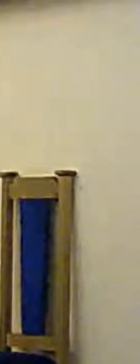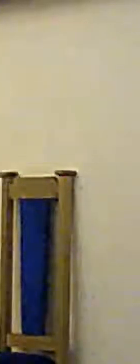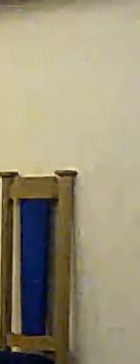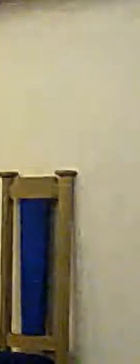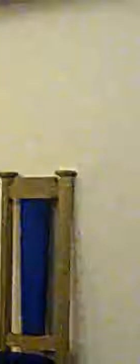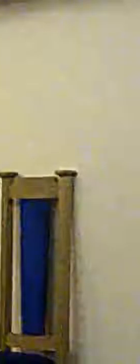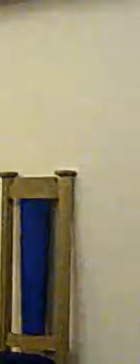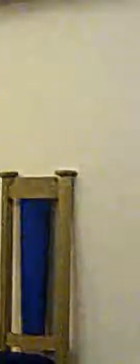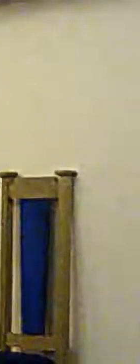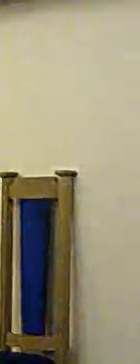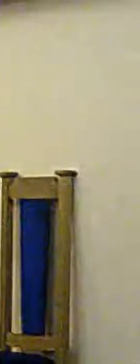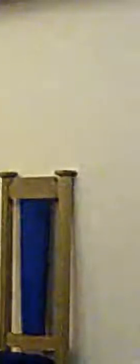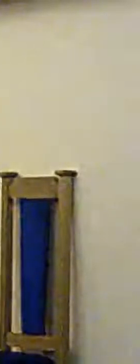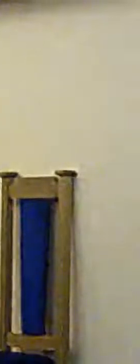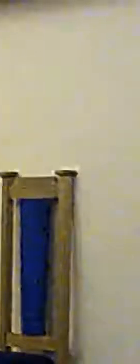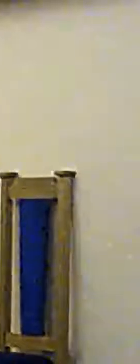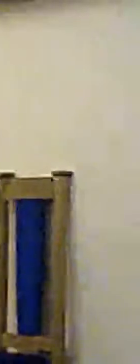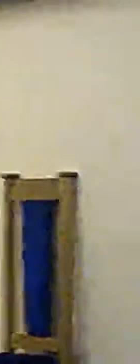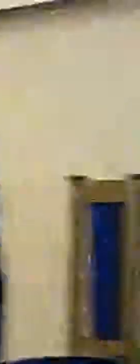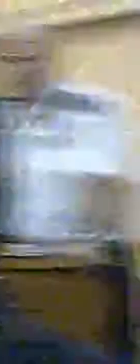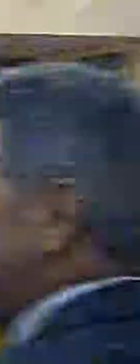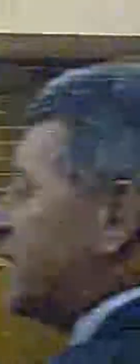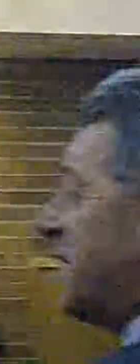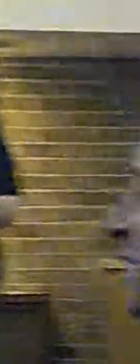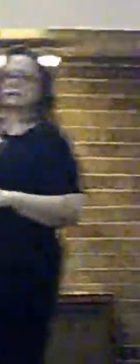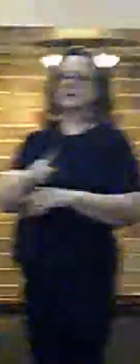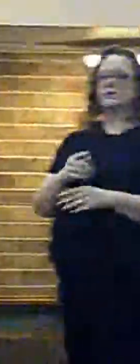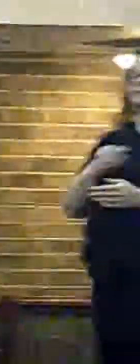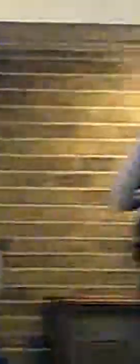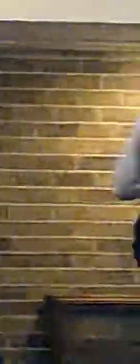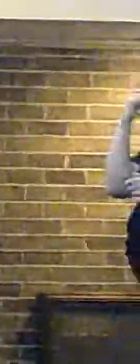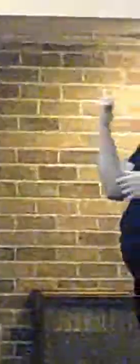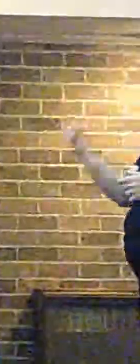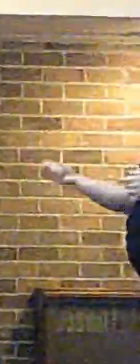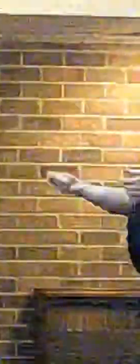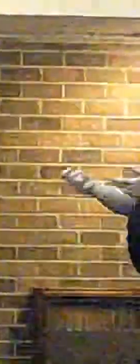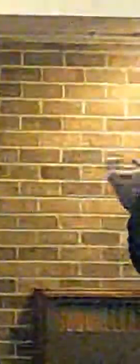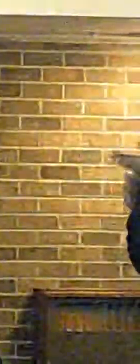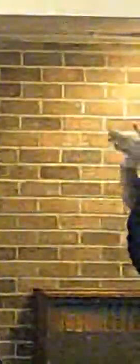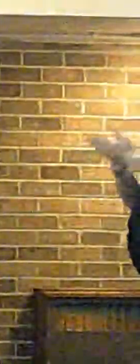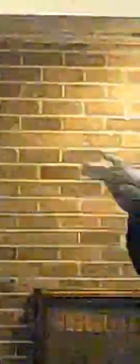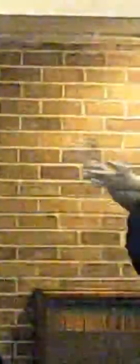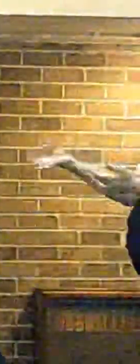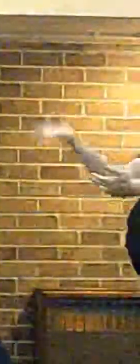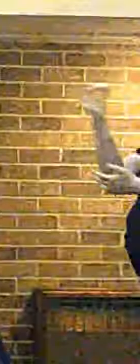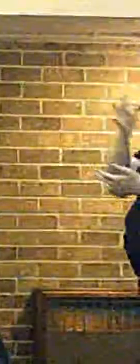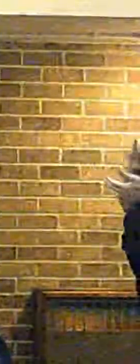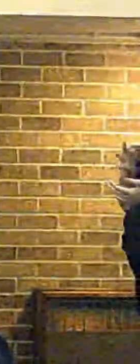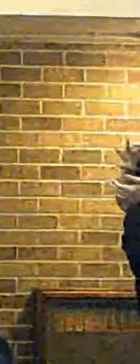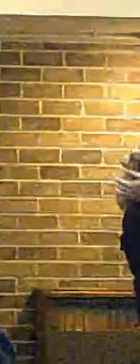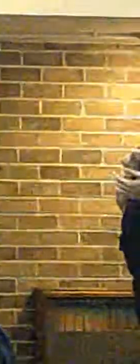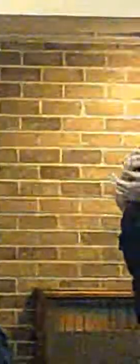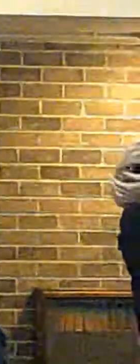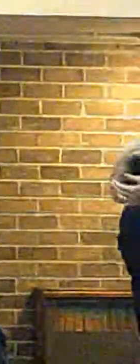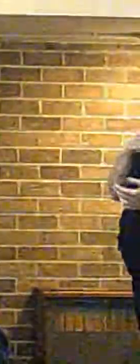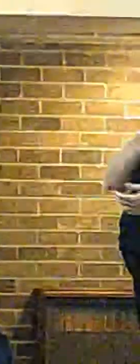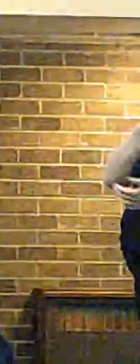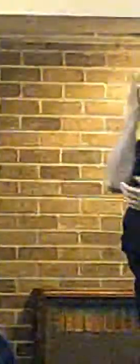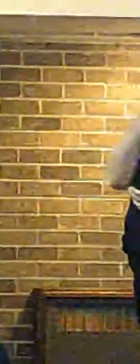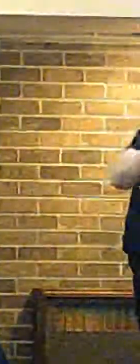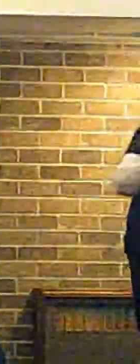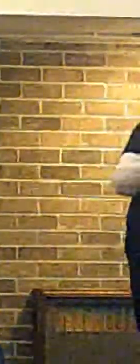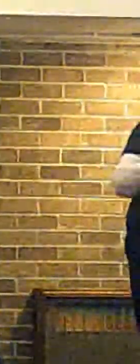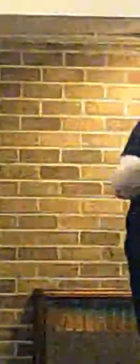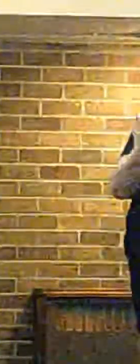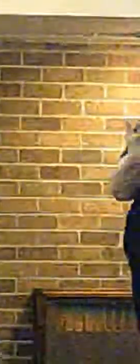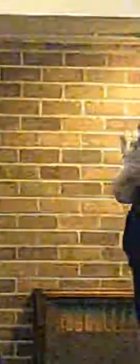point only. When you presented the report, did the fire authority ask you the question I have just asked you?